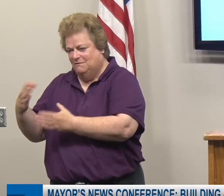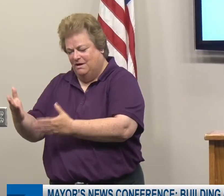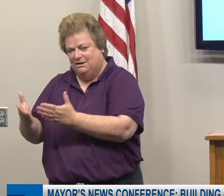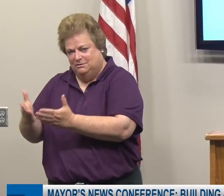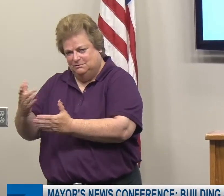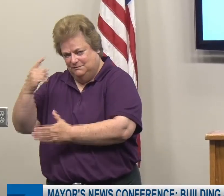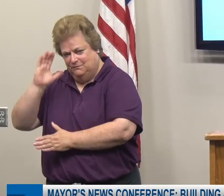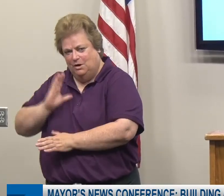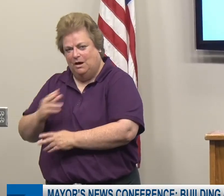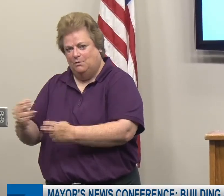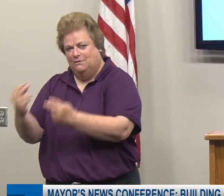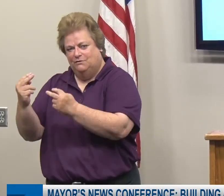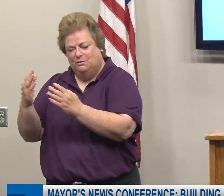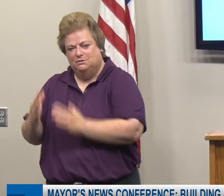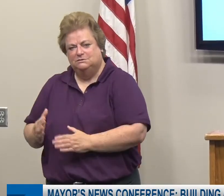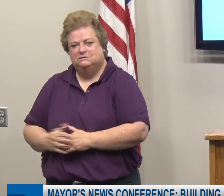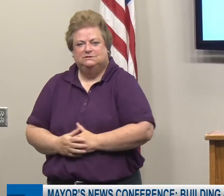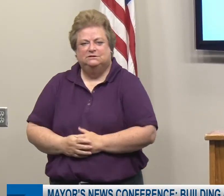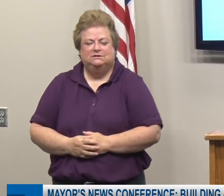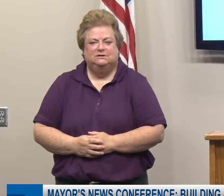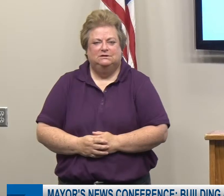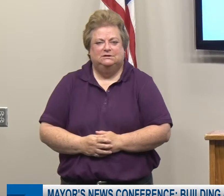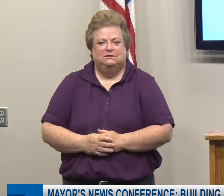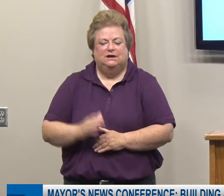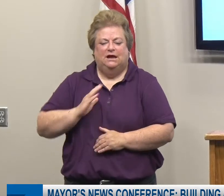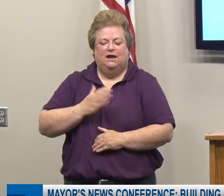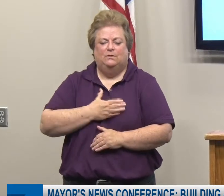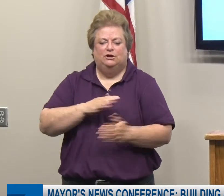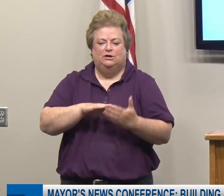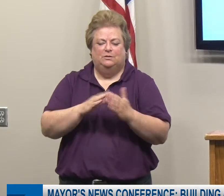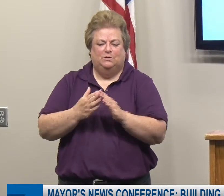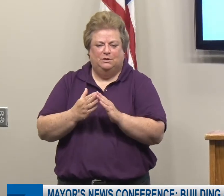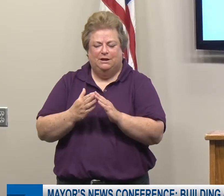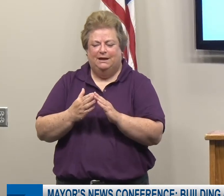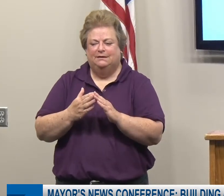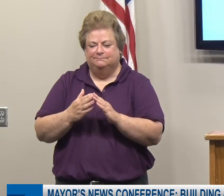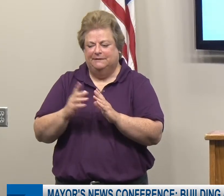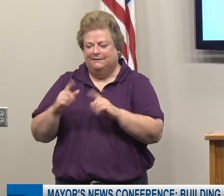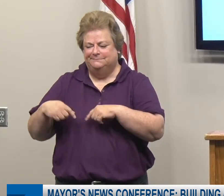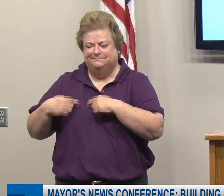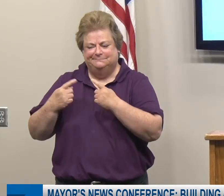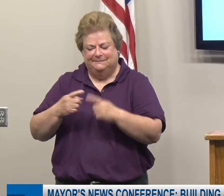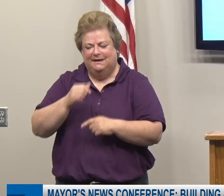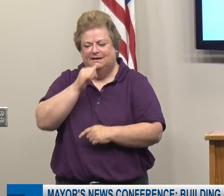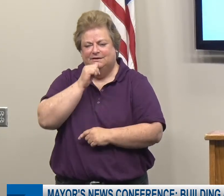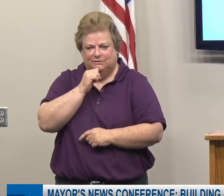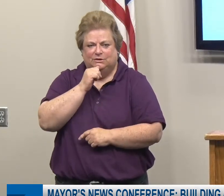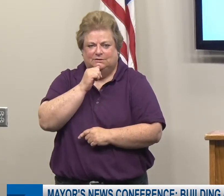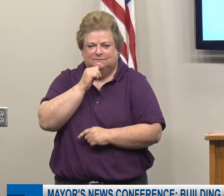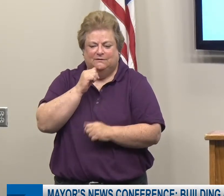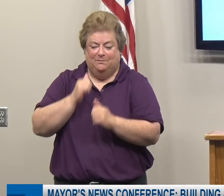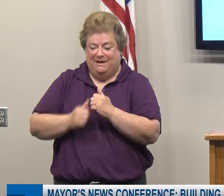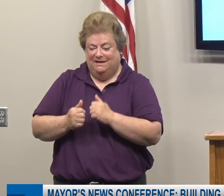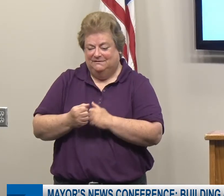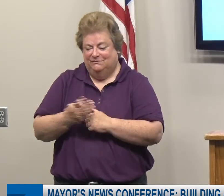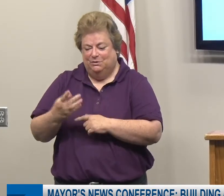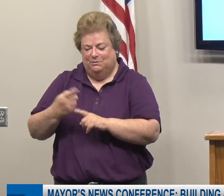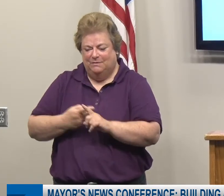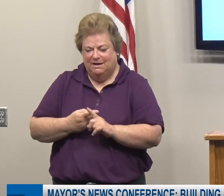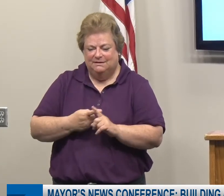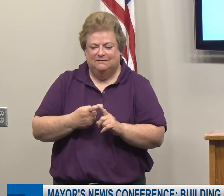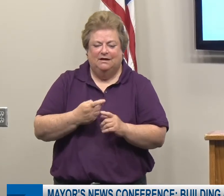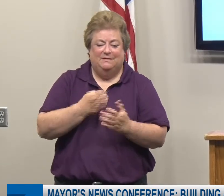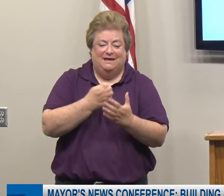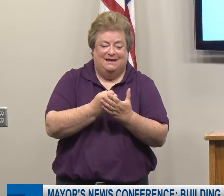services to our viewers. Our community has endured so much in the last few months, from the economic and